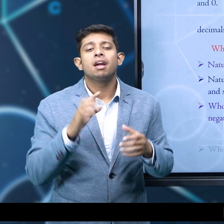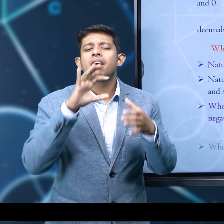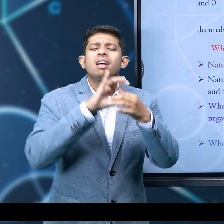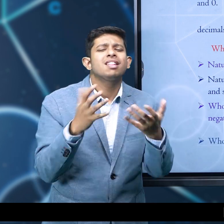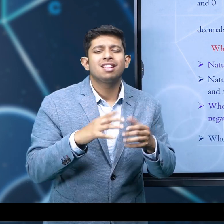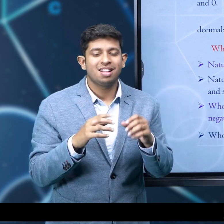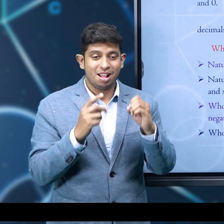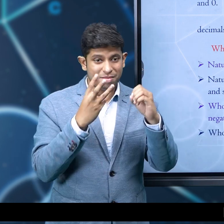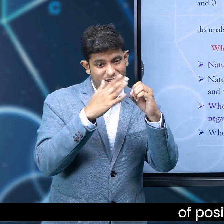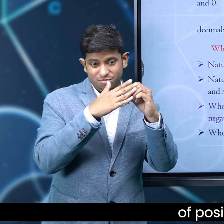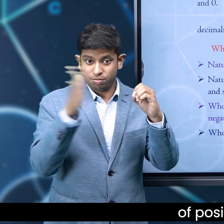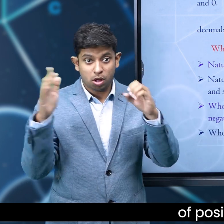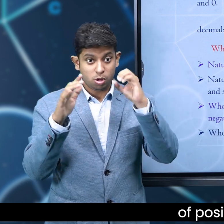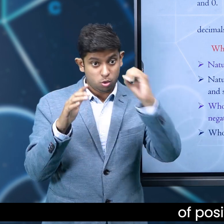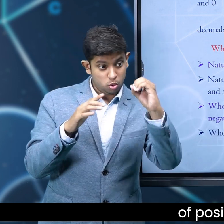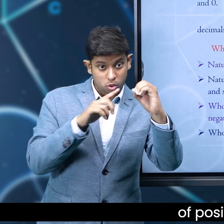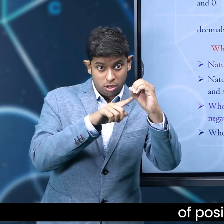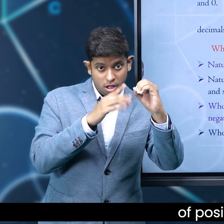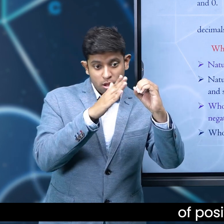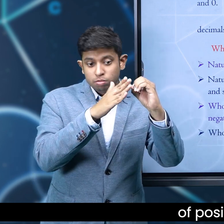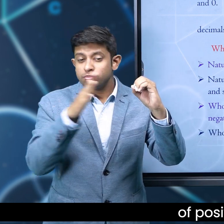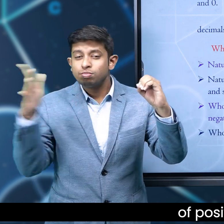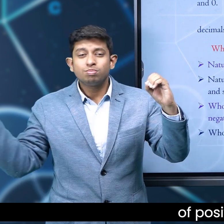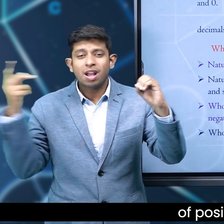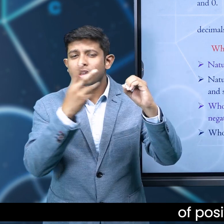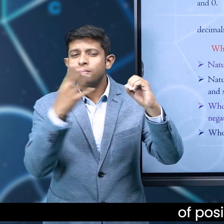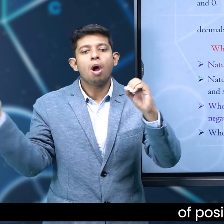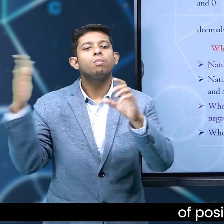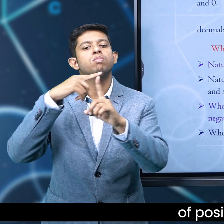It is a collection of positive integers and zero.